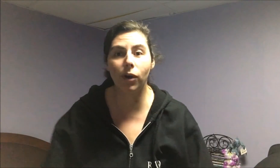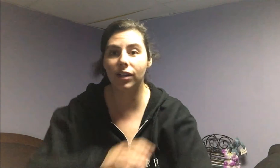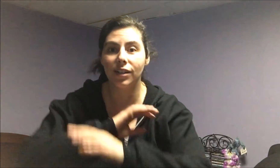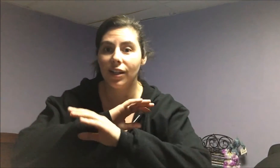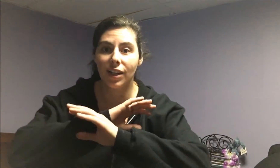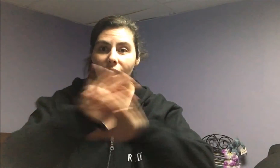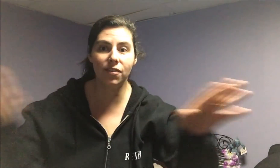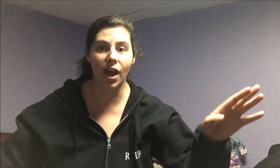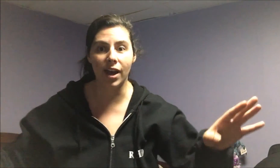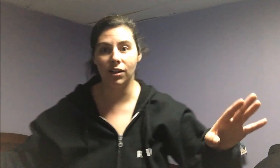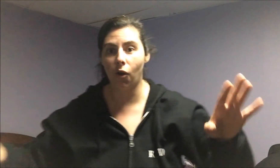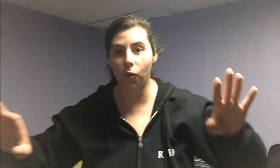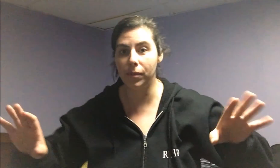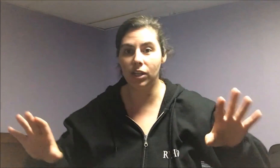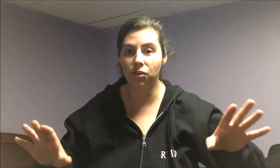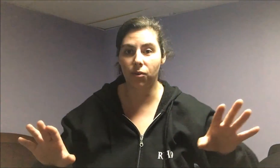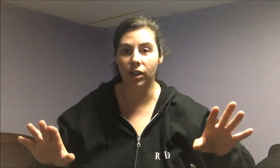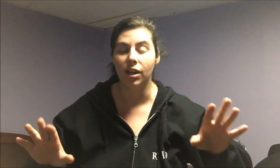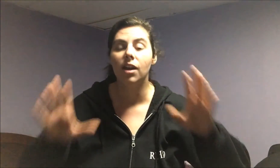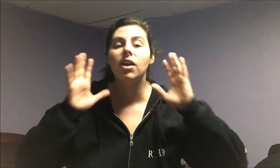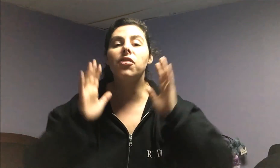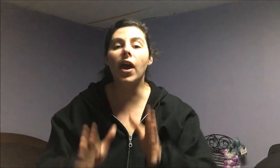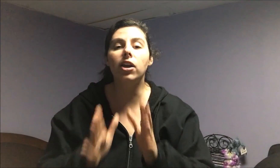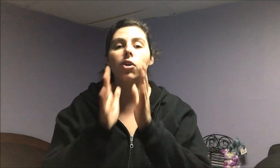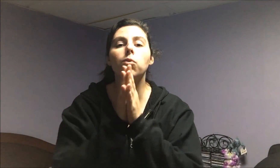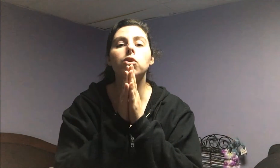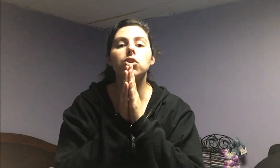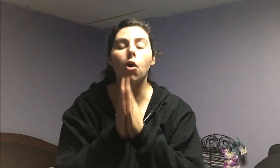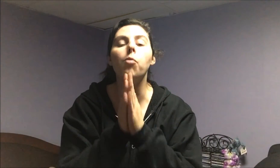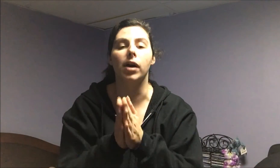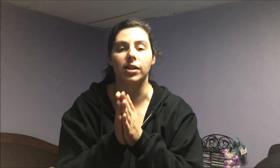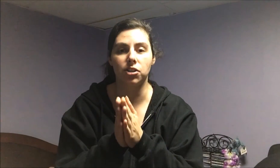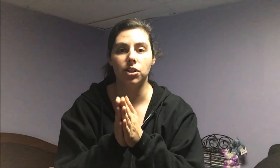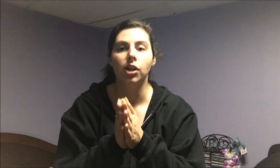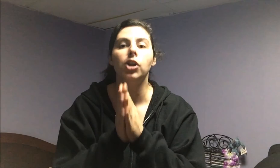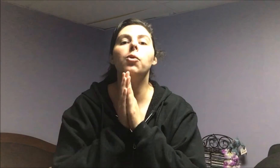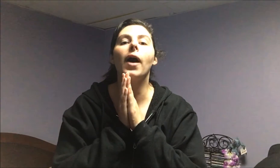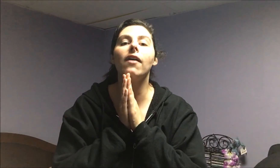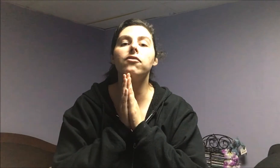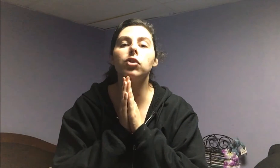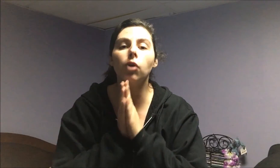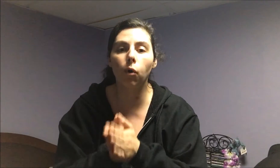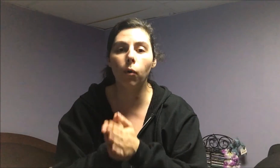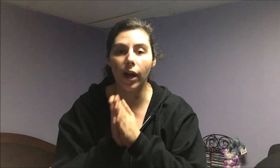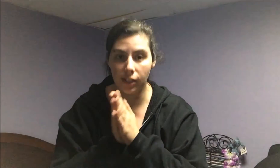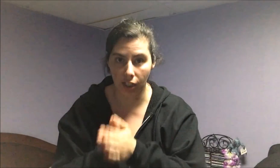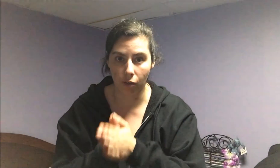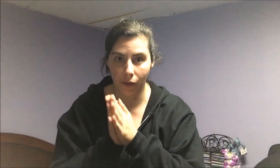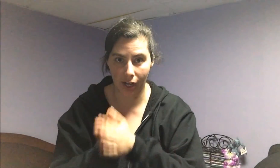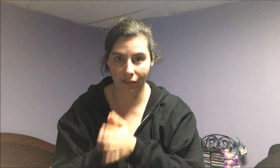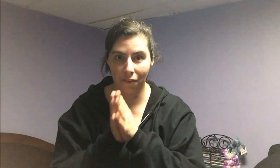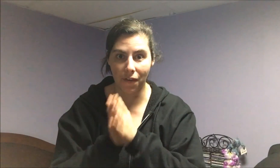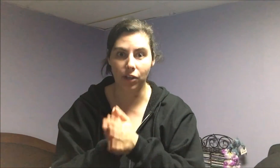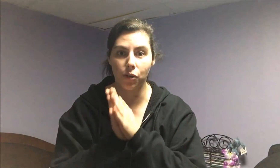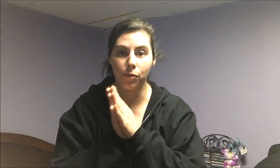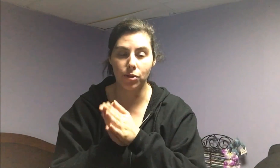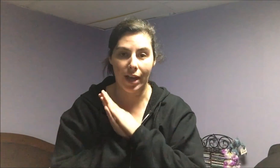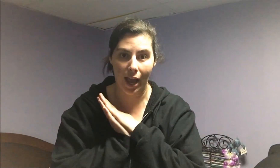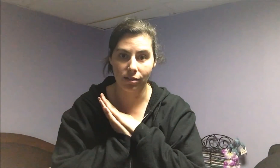everyone in that whole meet and greet, thank you so much. You have no idea what kind of effect your music has on